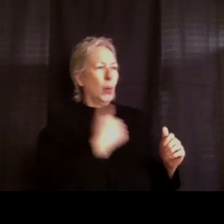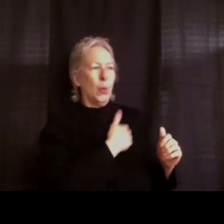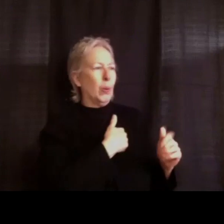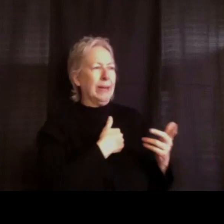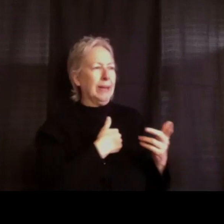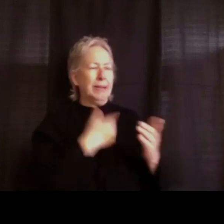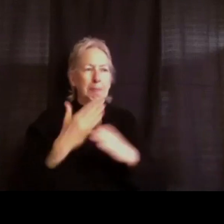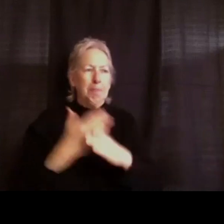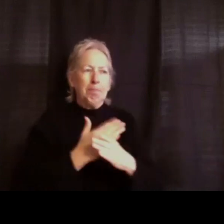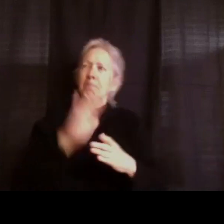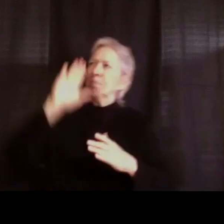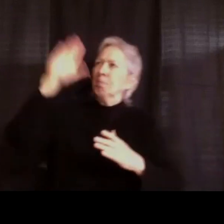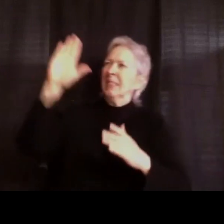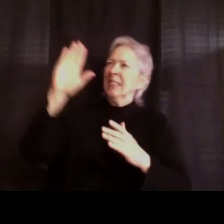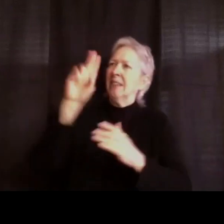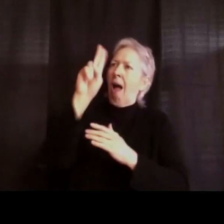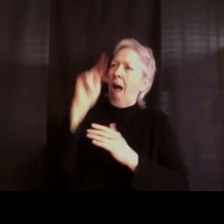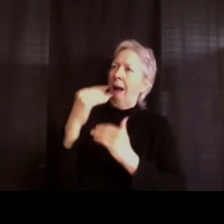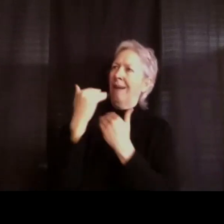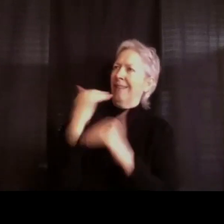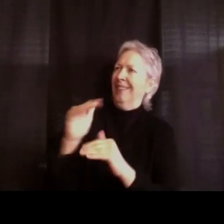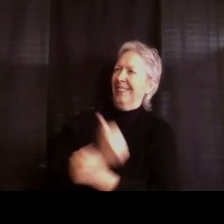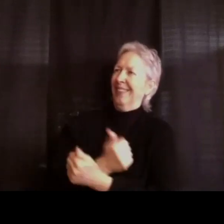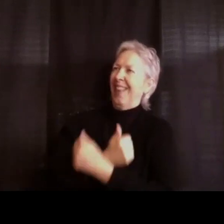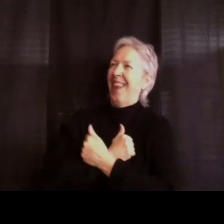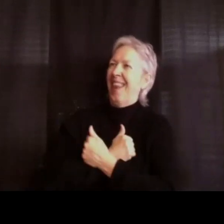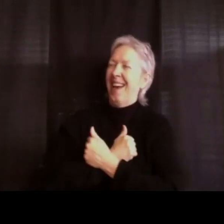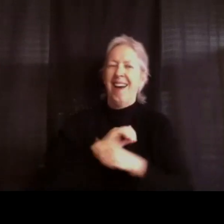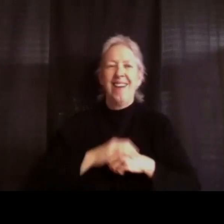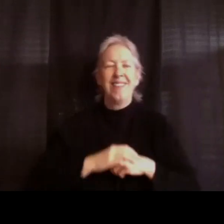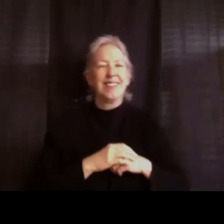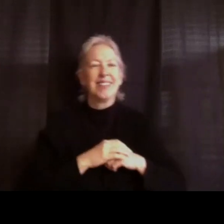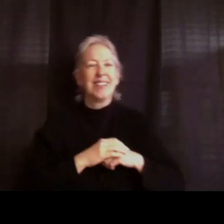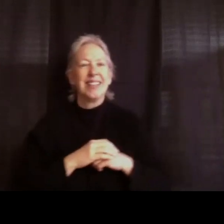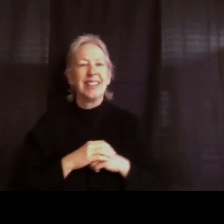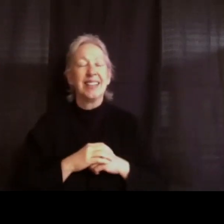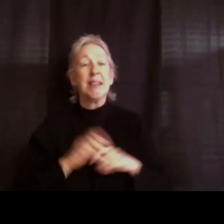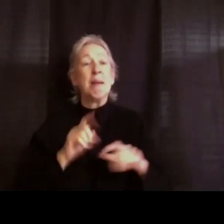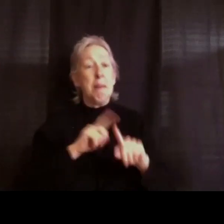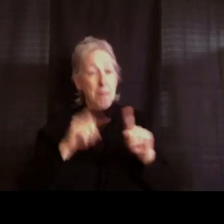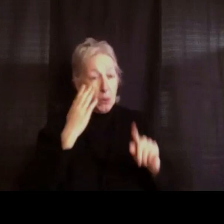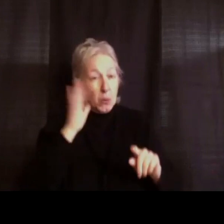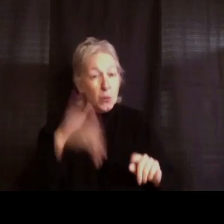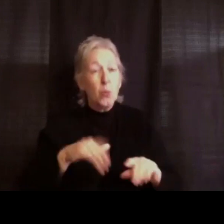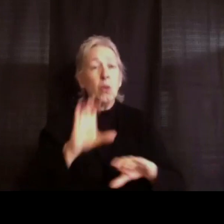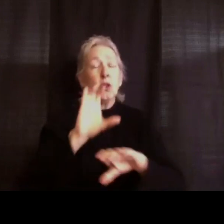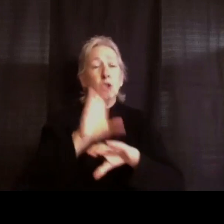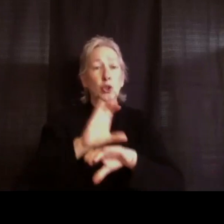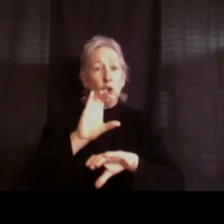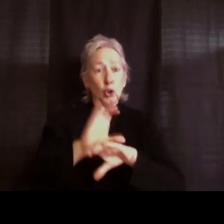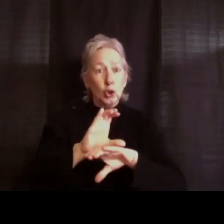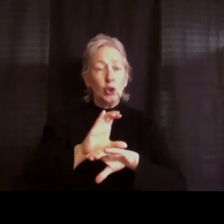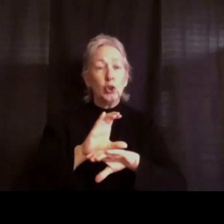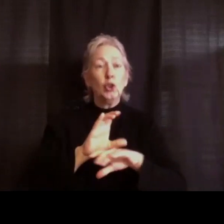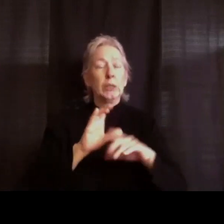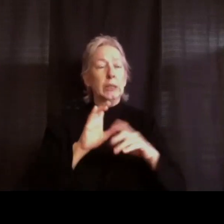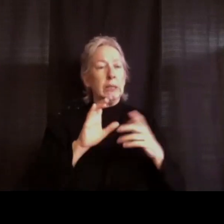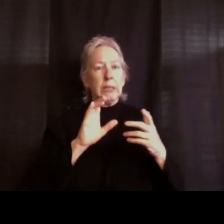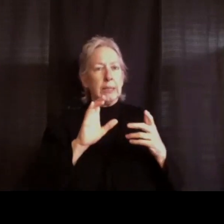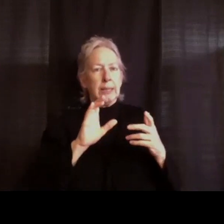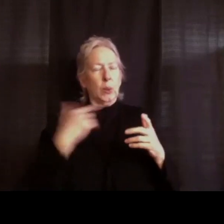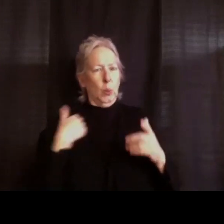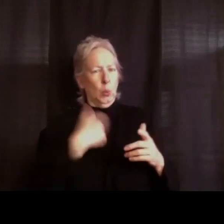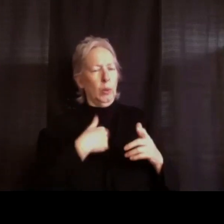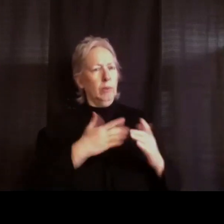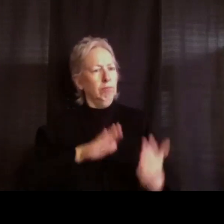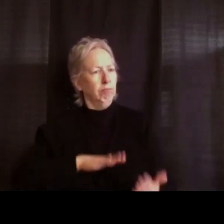welcome? That may be one of the great tensions the church faces. How does the church risk its life for the world and